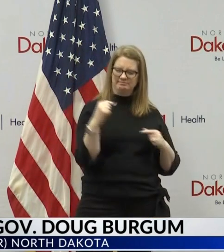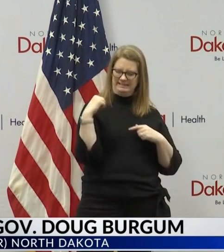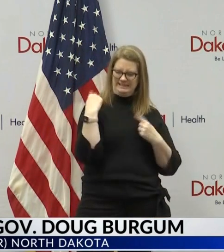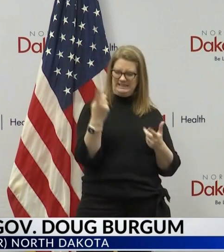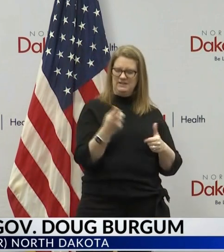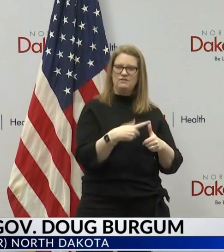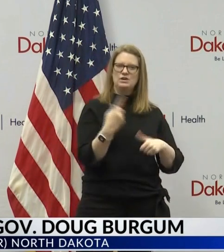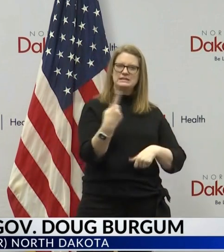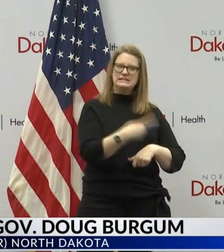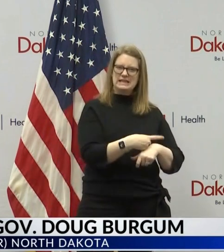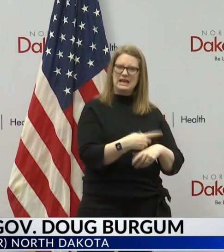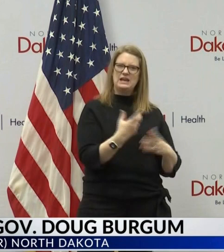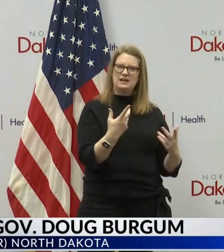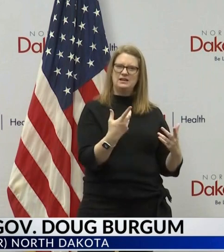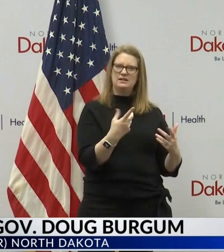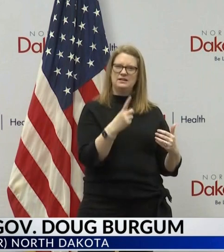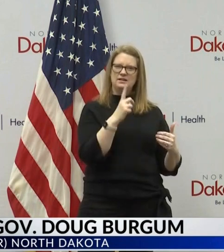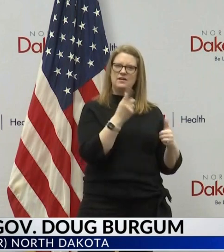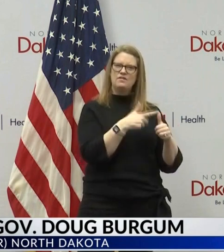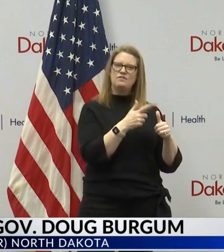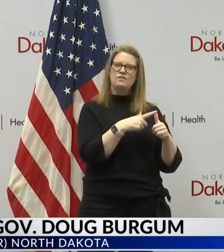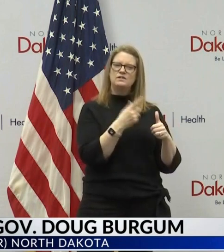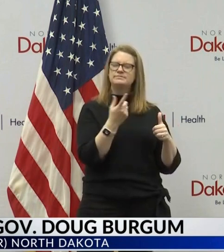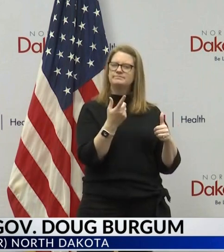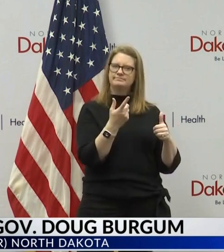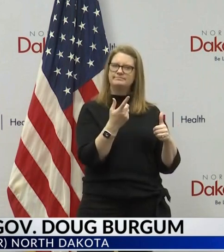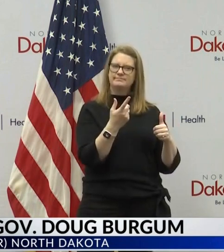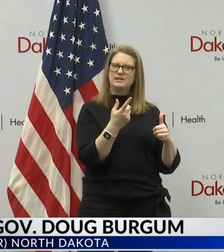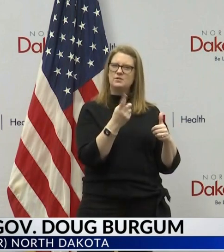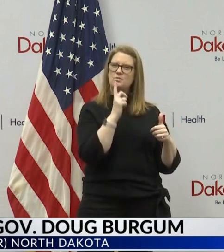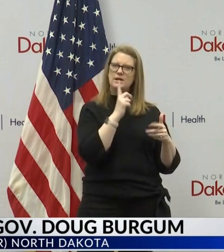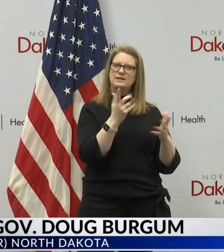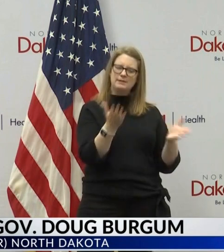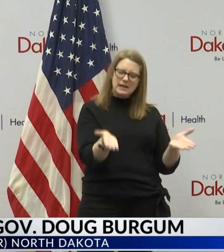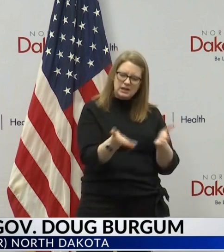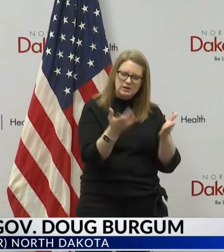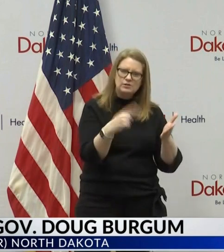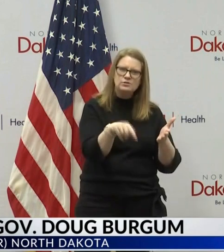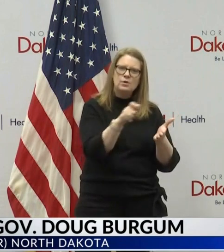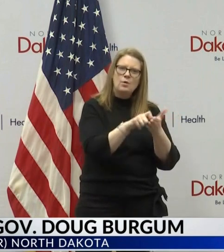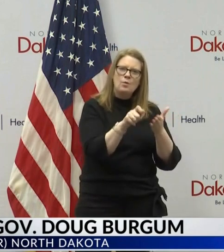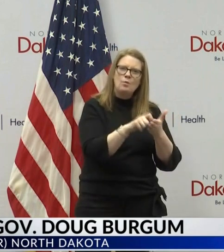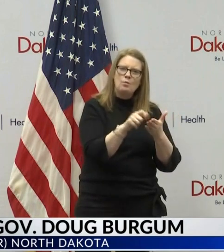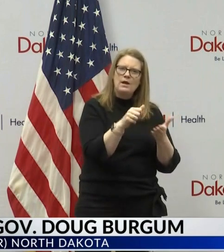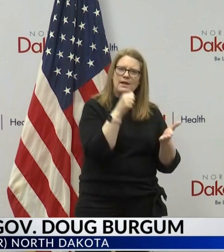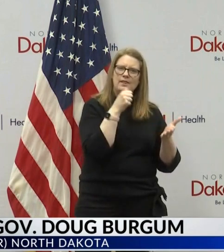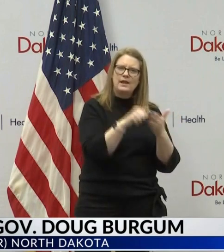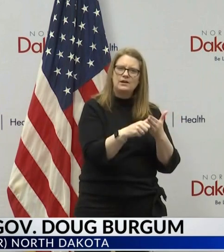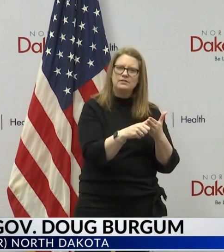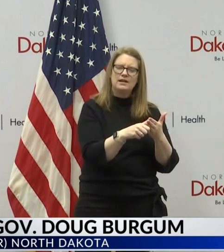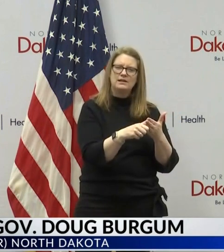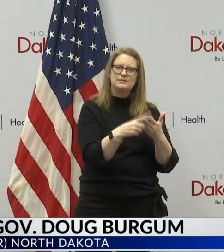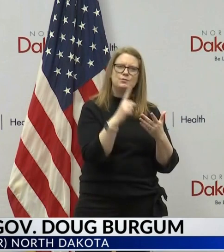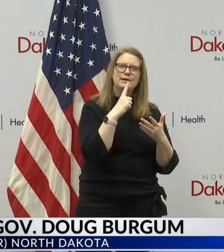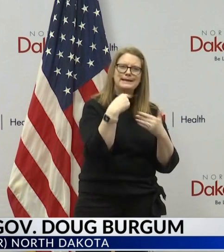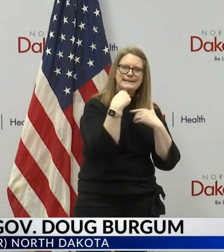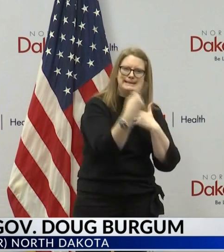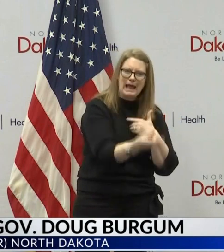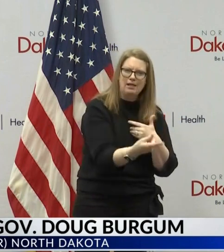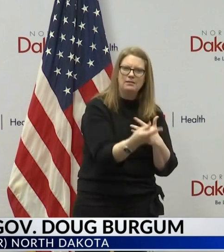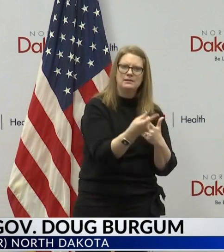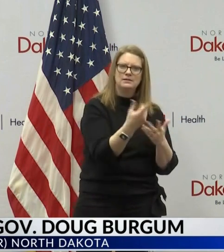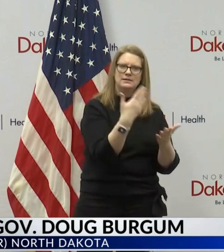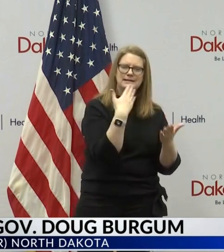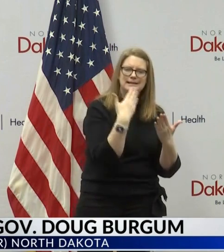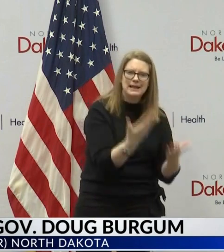might do is think about writing a note of gratitude to someone who'd made a difference in your life. That's a hard thing to do sometimes, to actually get out that